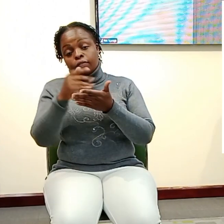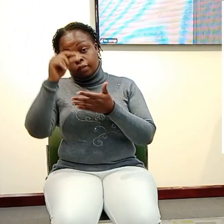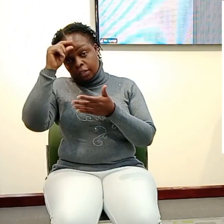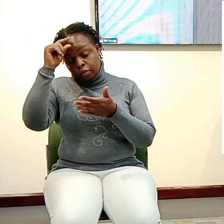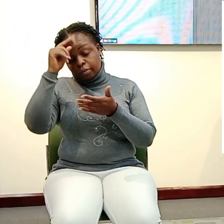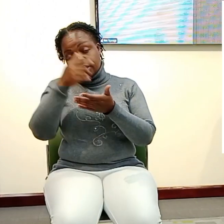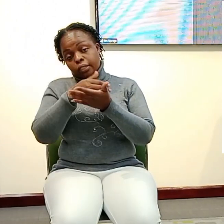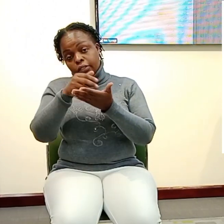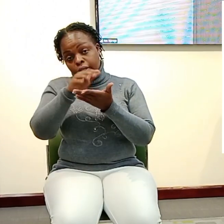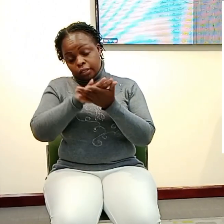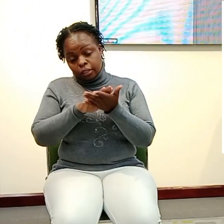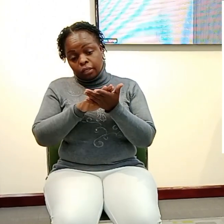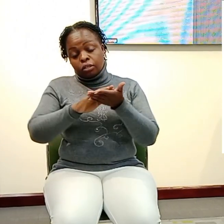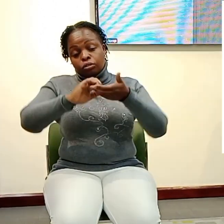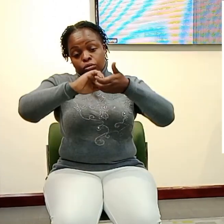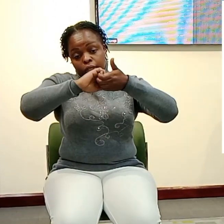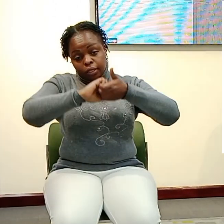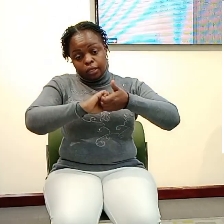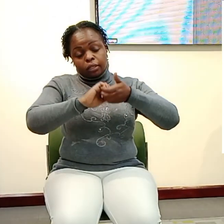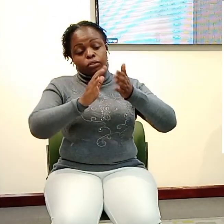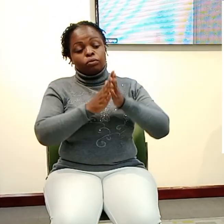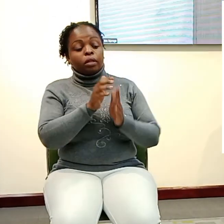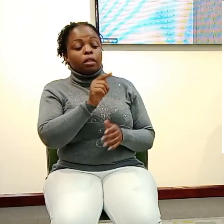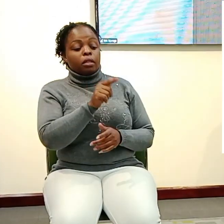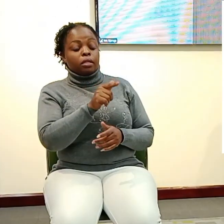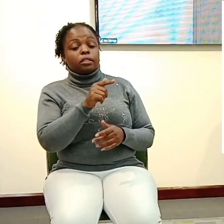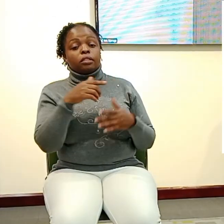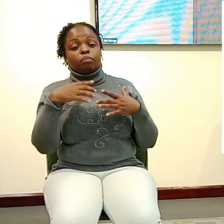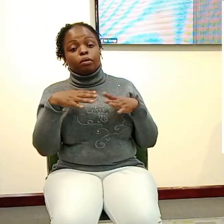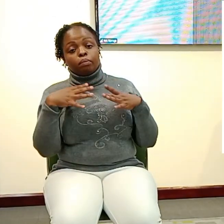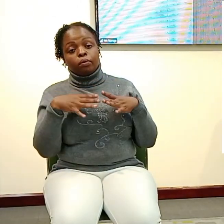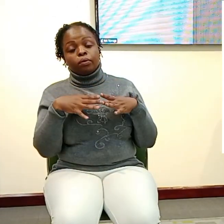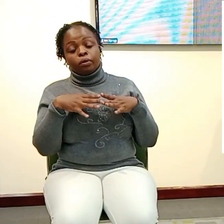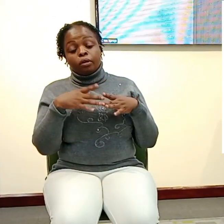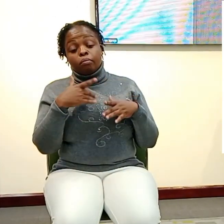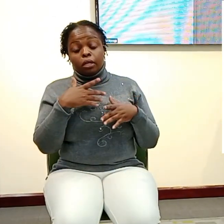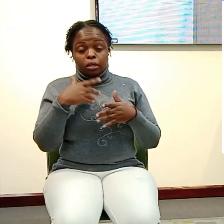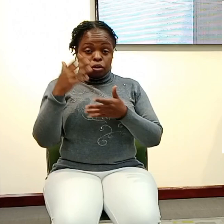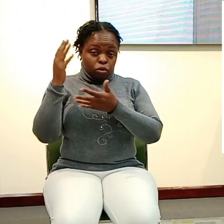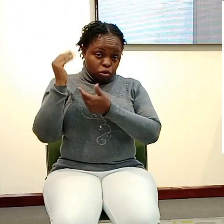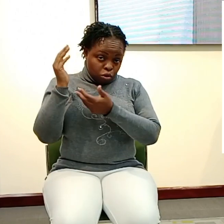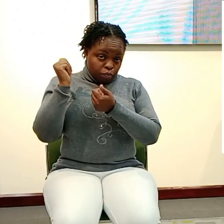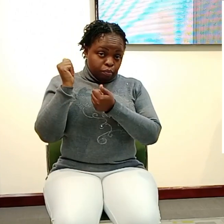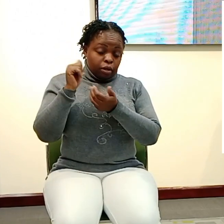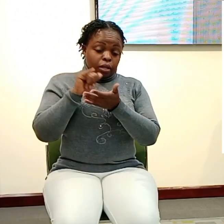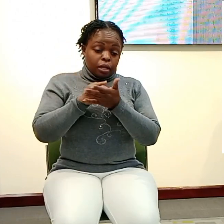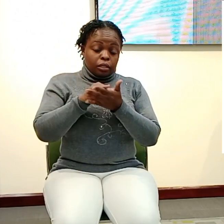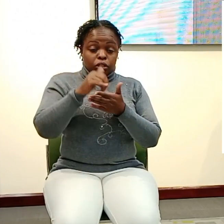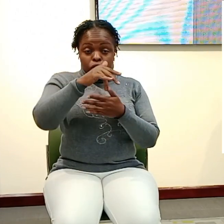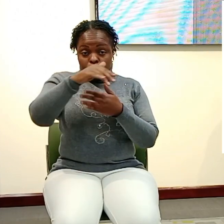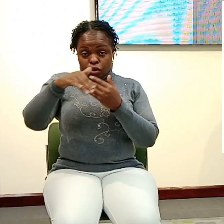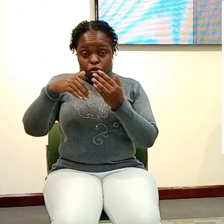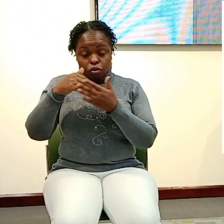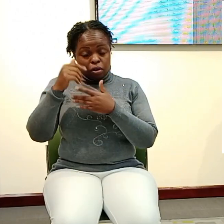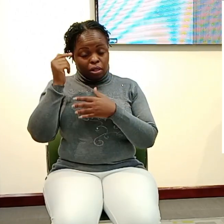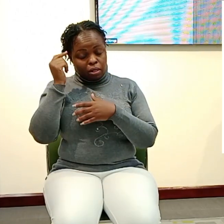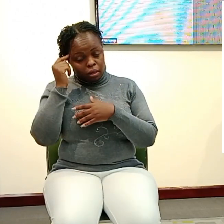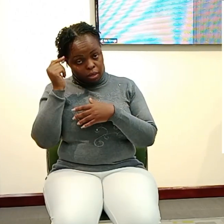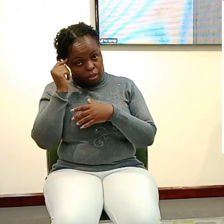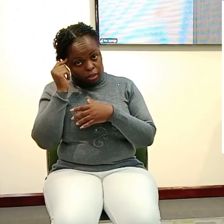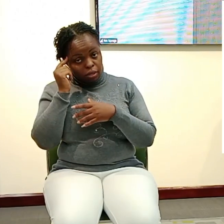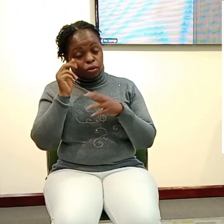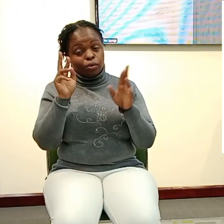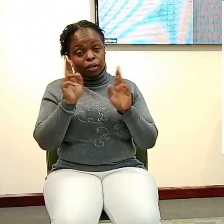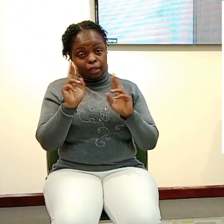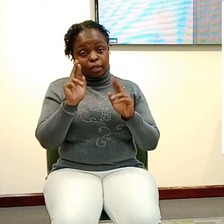structure, to engage with these people. And I hope that you all do some thinking, I'm sure you have been